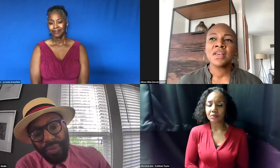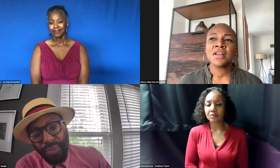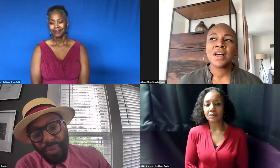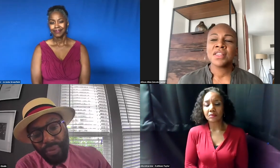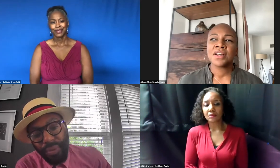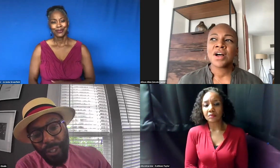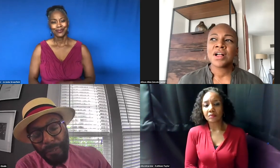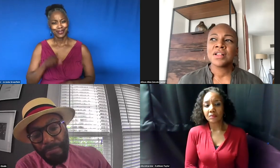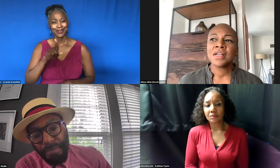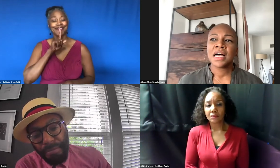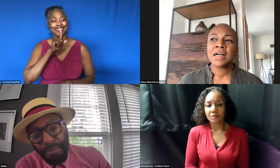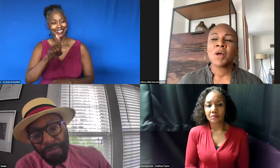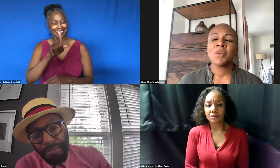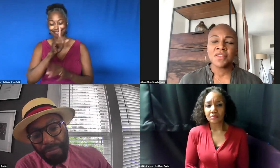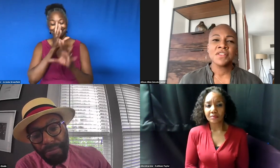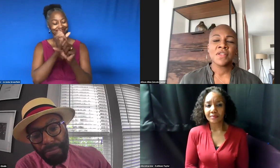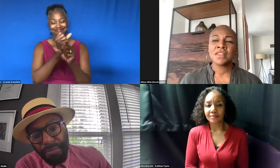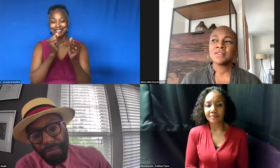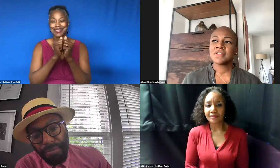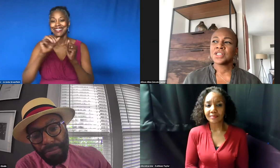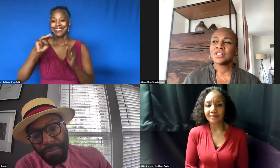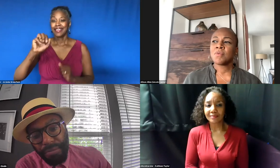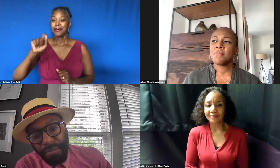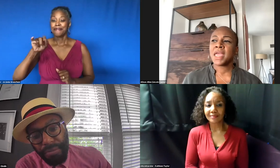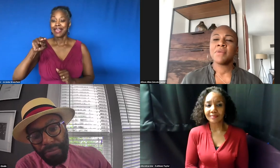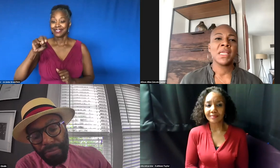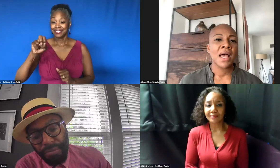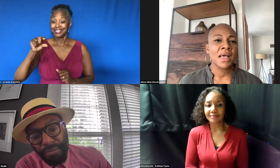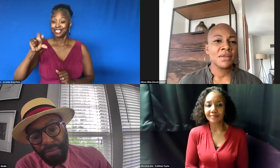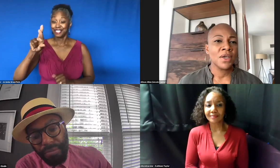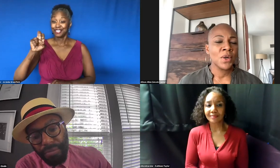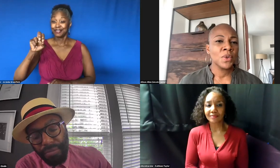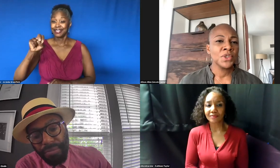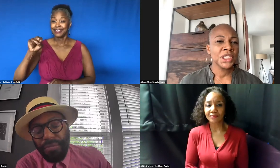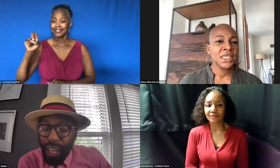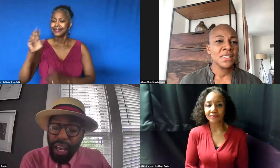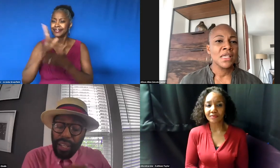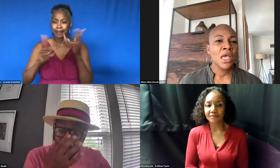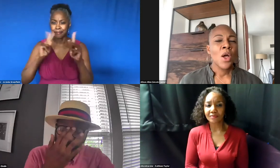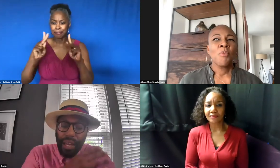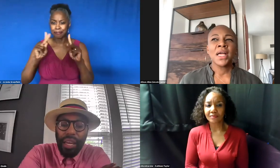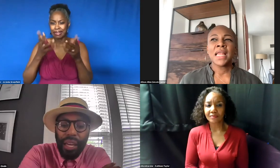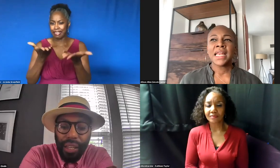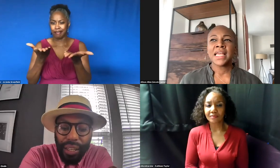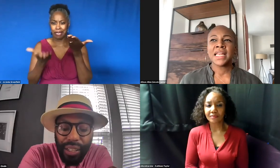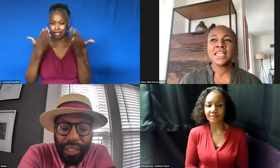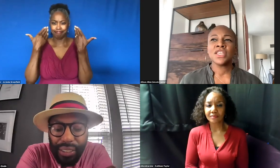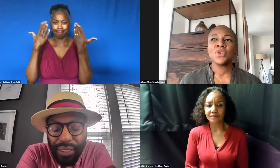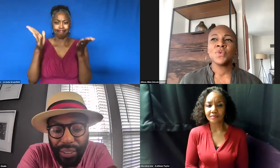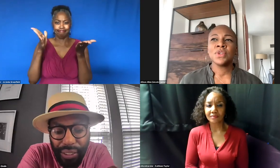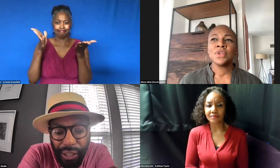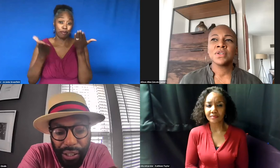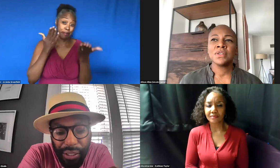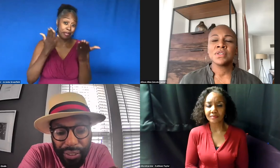folks on the call on this session may or may not know who she is. Yeah. But I